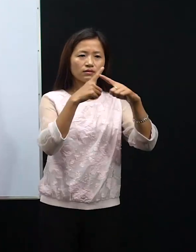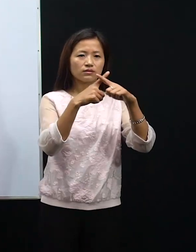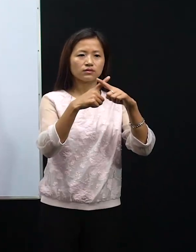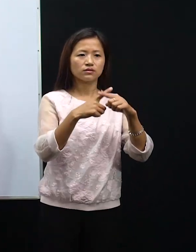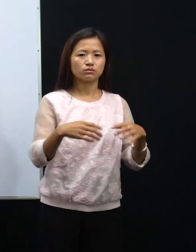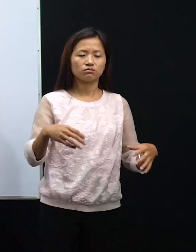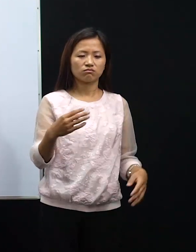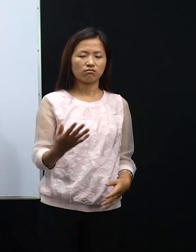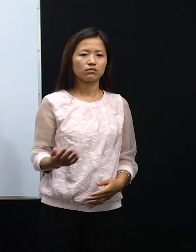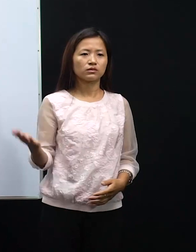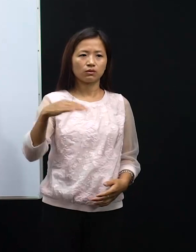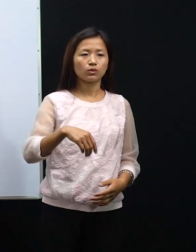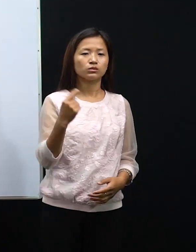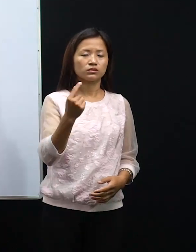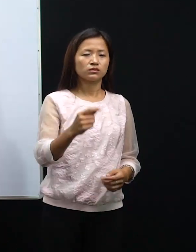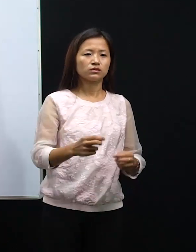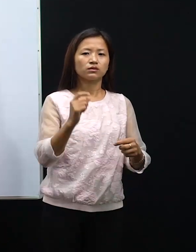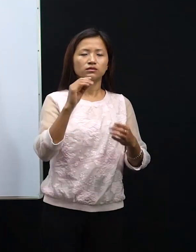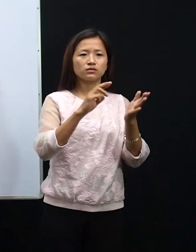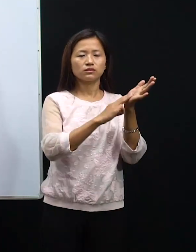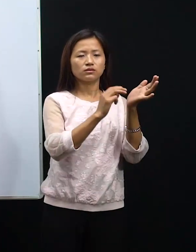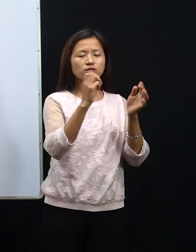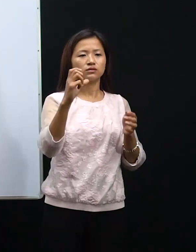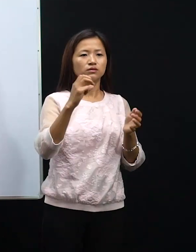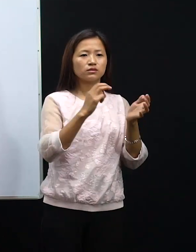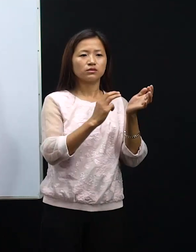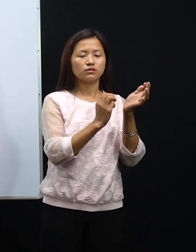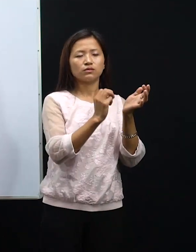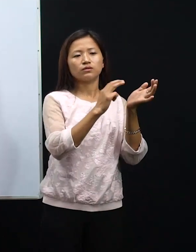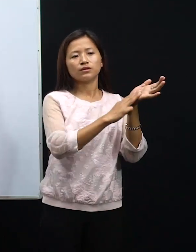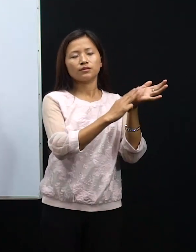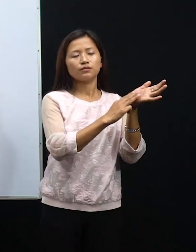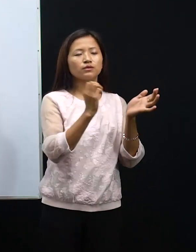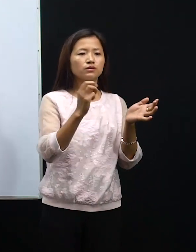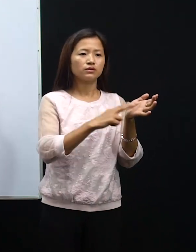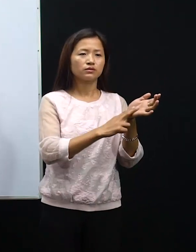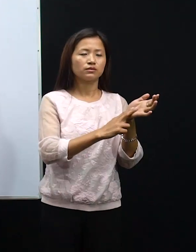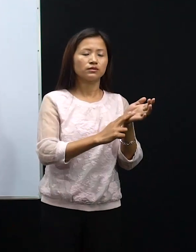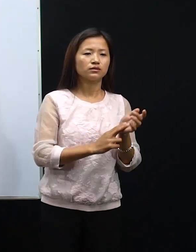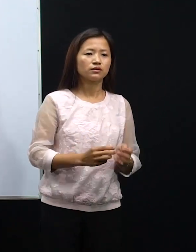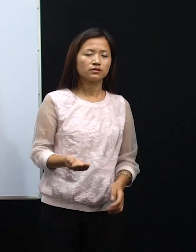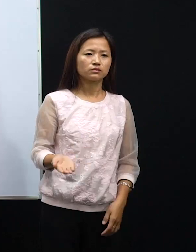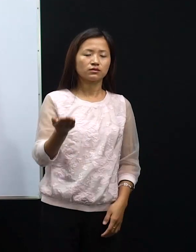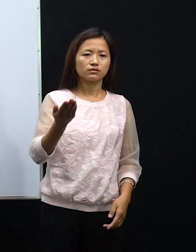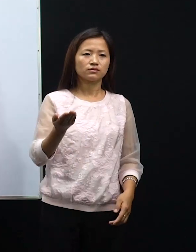common. So they can be called as like terms. Alright?